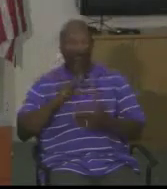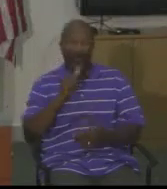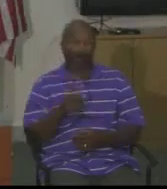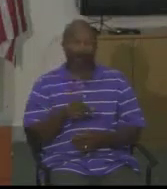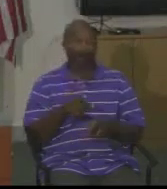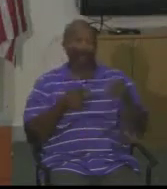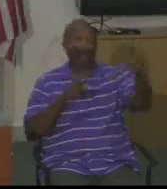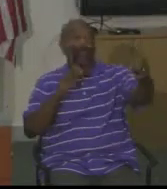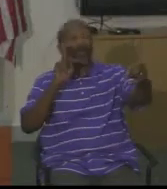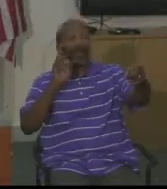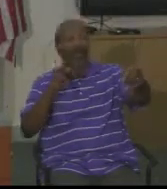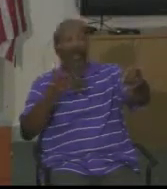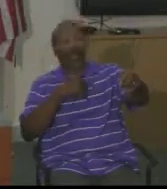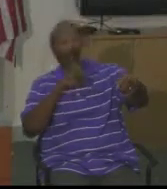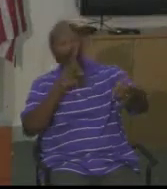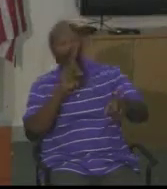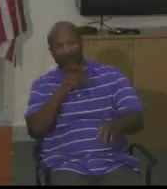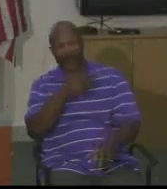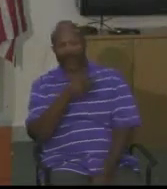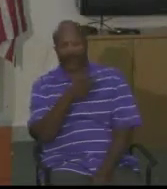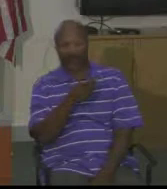I have a question.